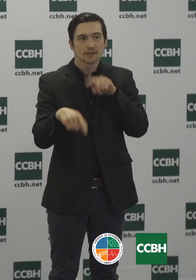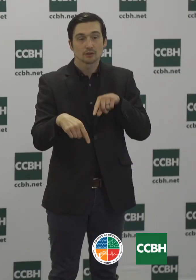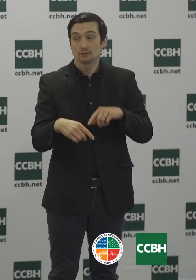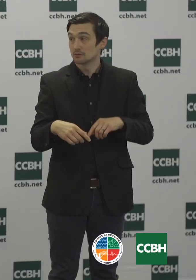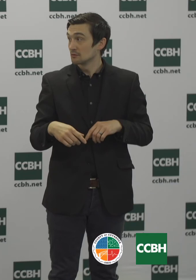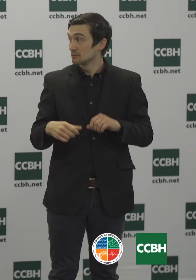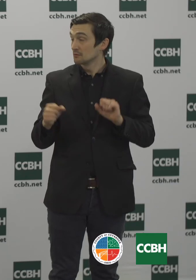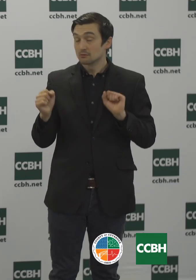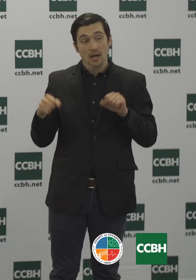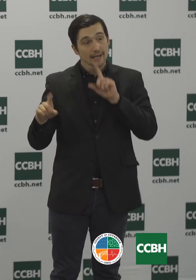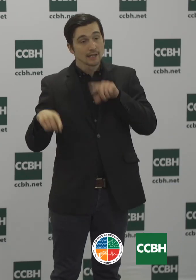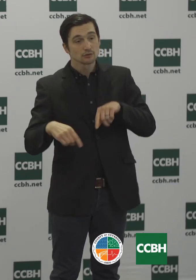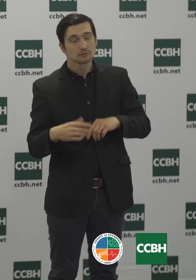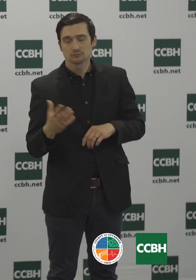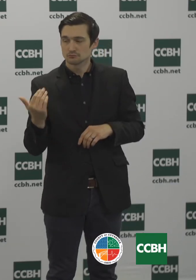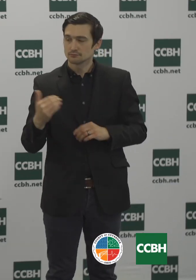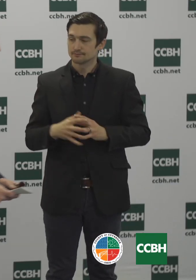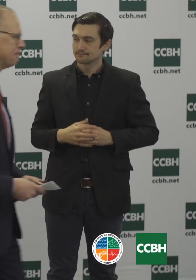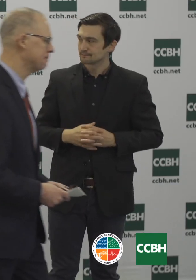Sure, please.